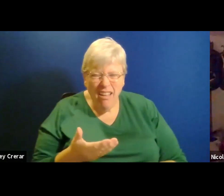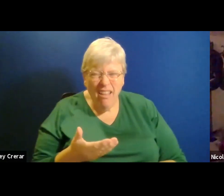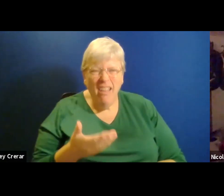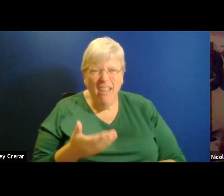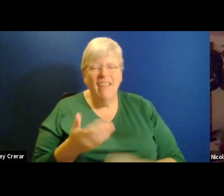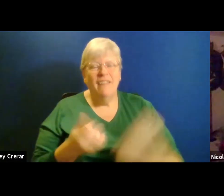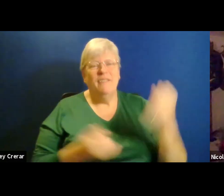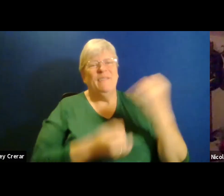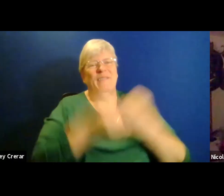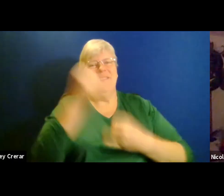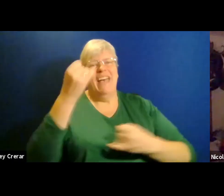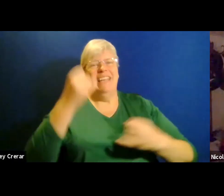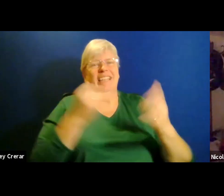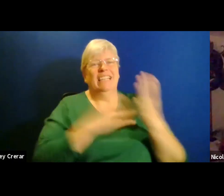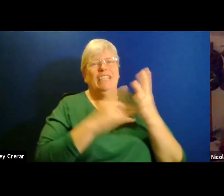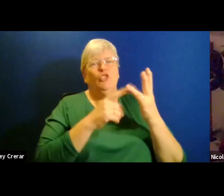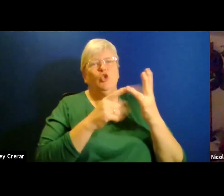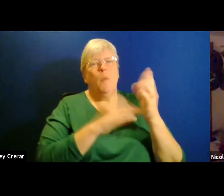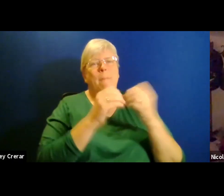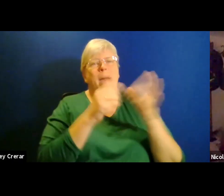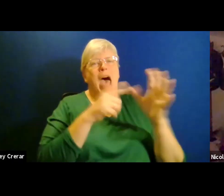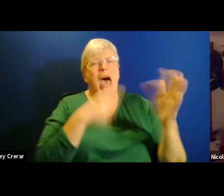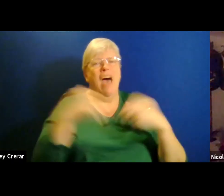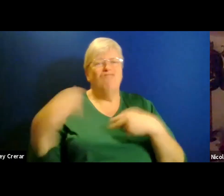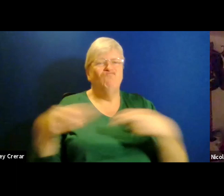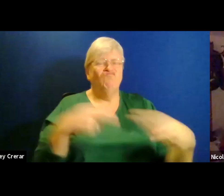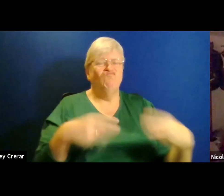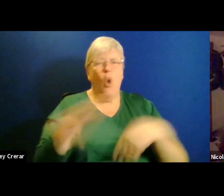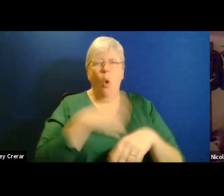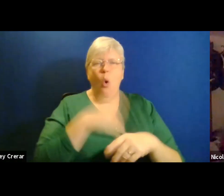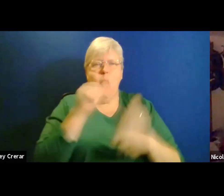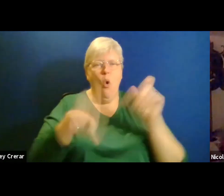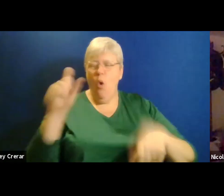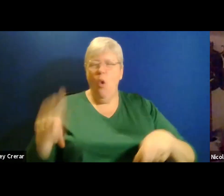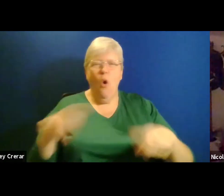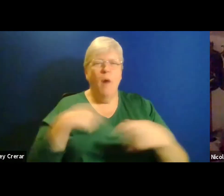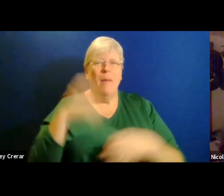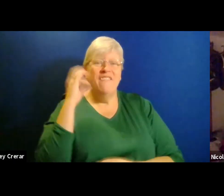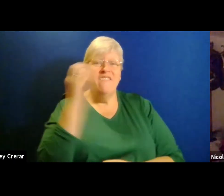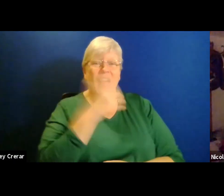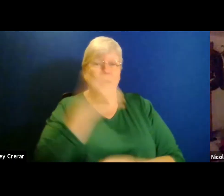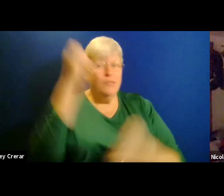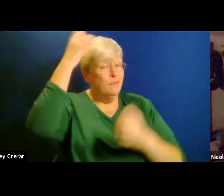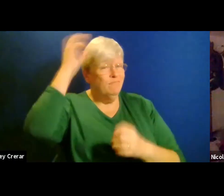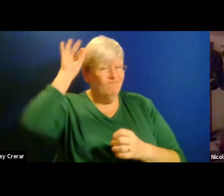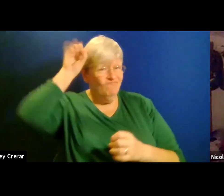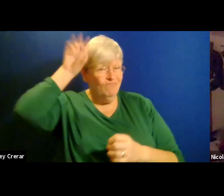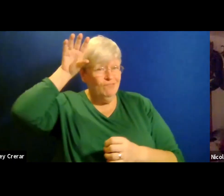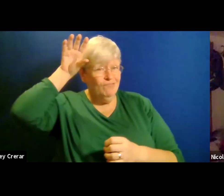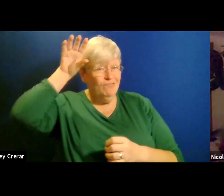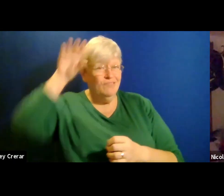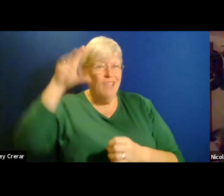final aquazumba fling. Ah, the ravers hid flowers in their hair, winking